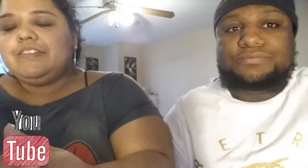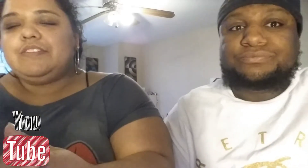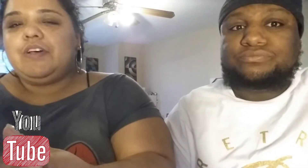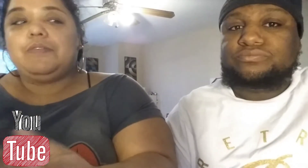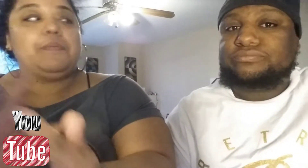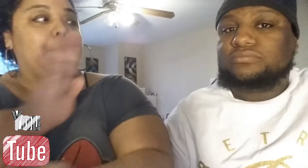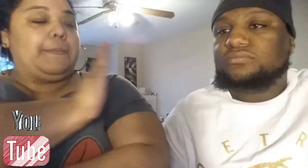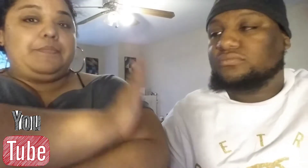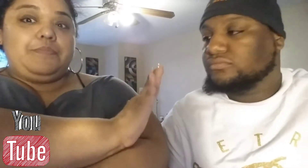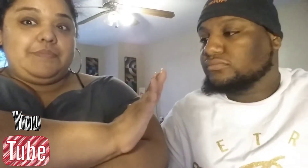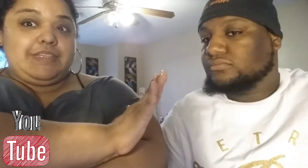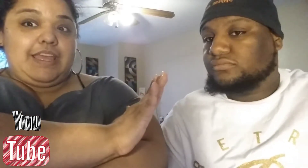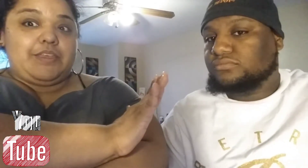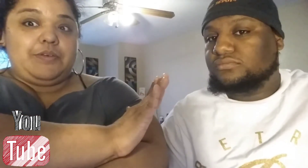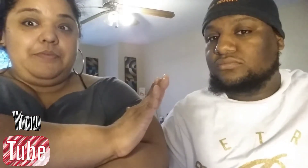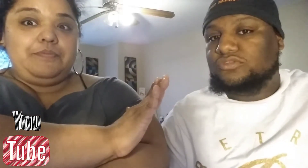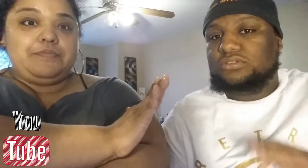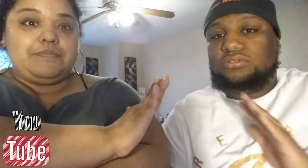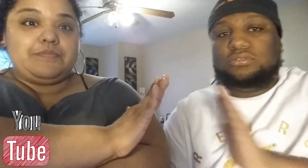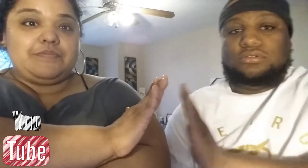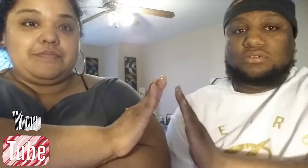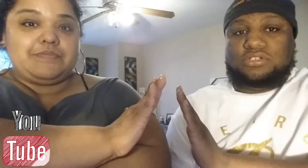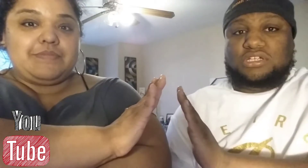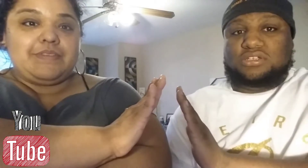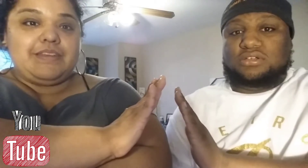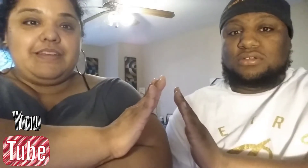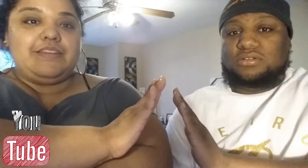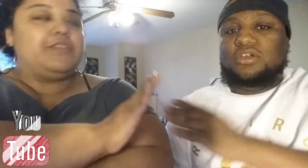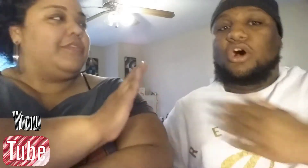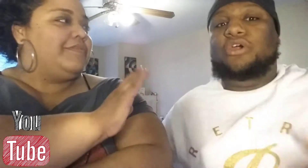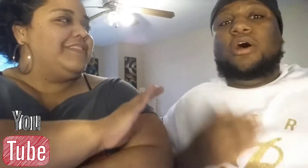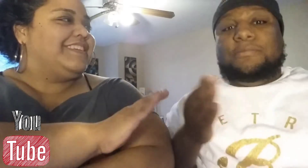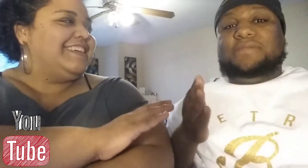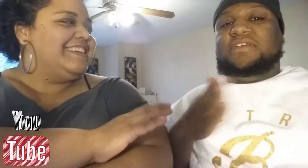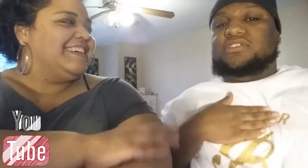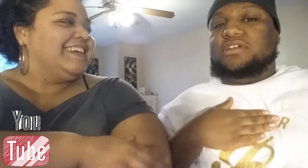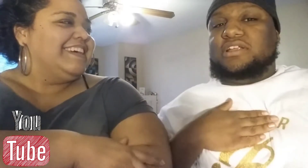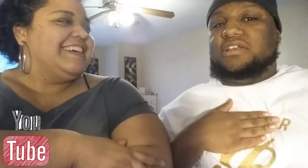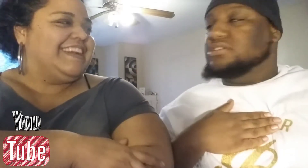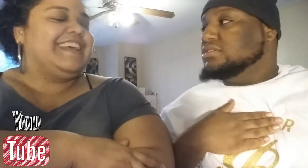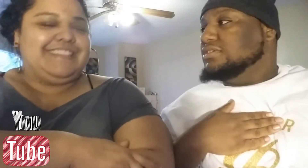Let's see. Let's do one more. So, Daniel. Cheetah. No. Oh, no. Me. So, I like this. Yes. Hey, you got it. All